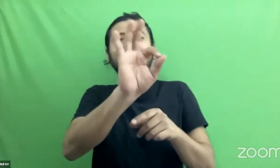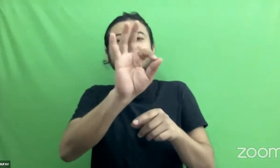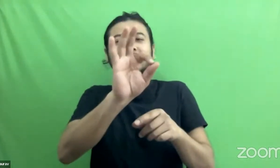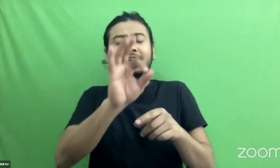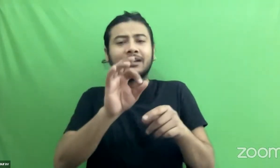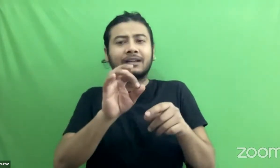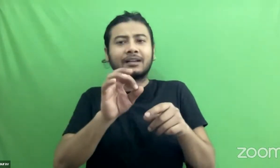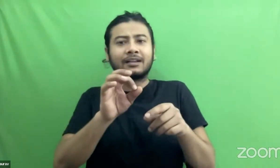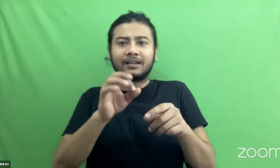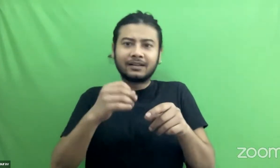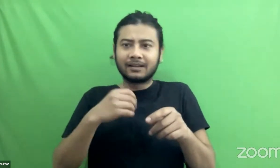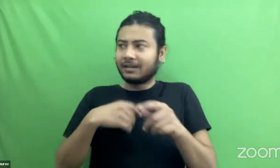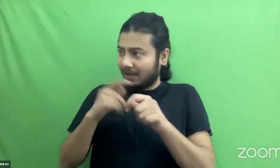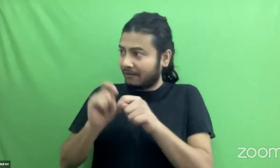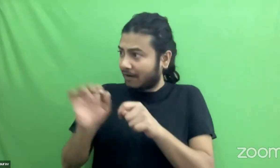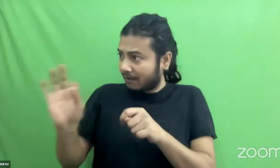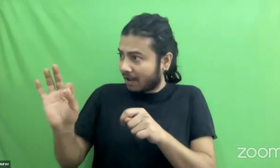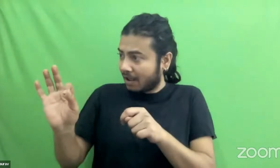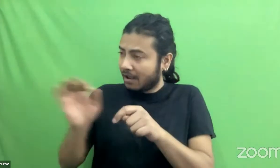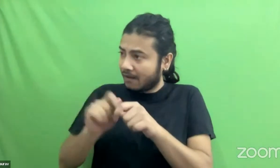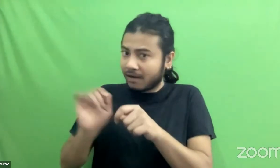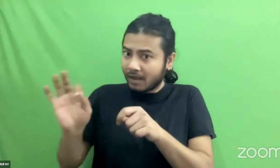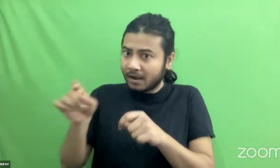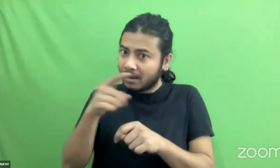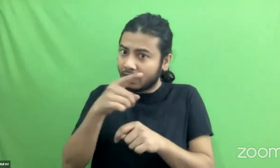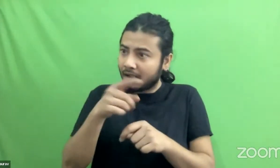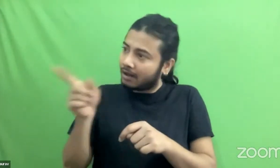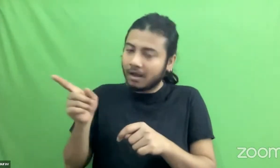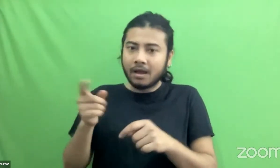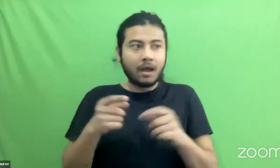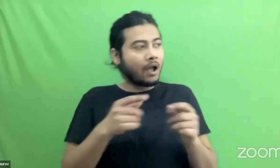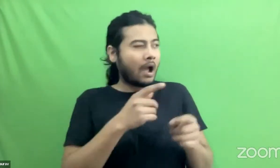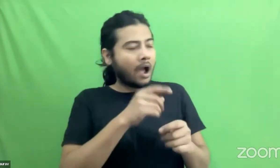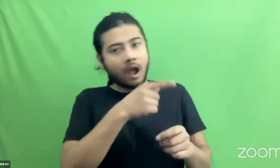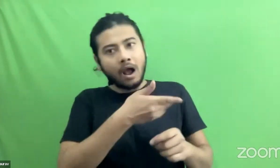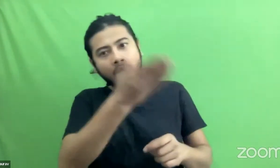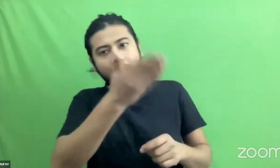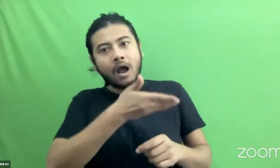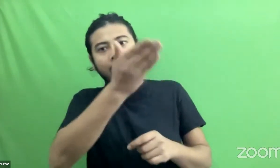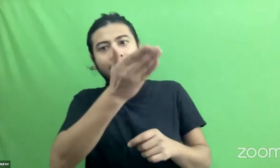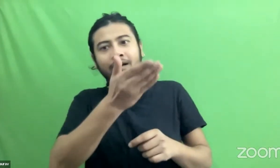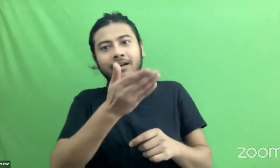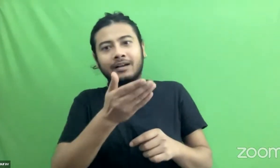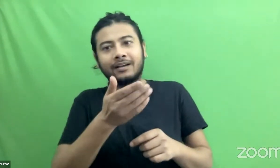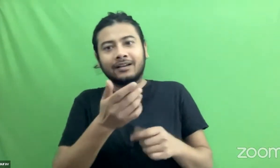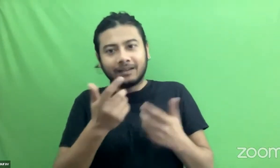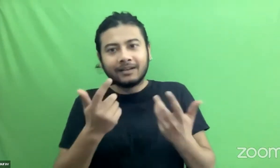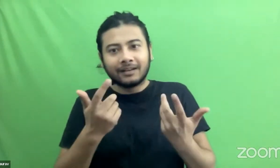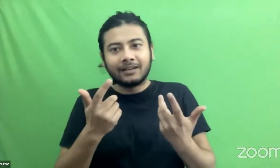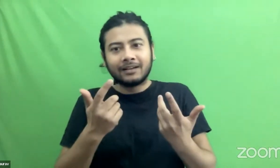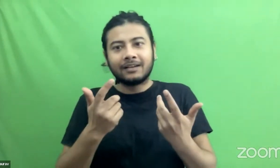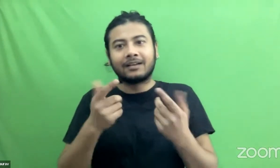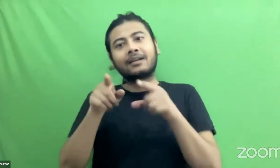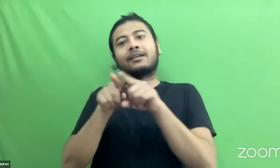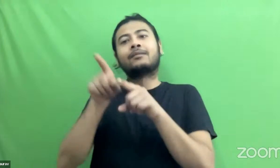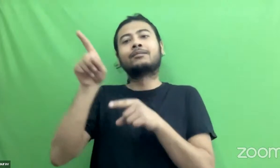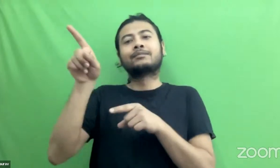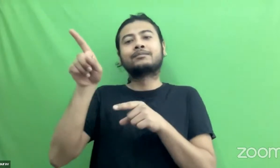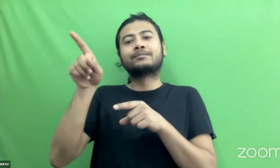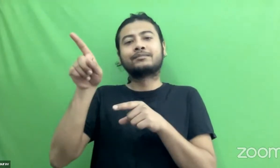how when we want to meet the Prime Minister, we approach a very close minister who's somebody who's very close